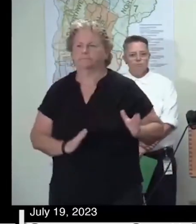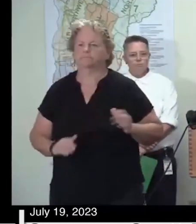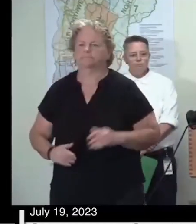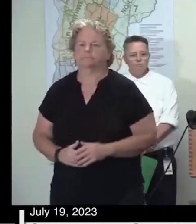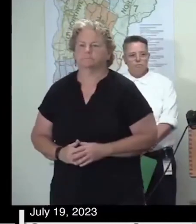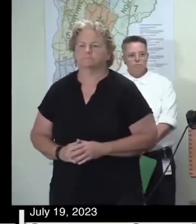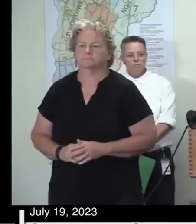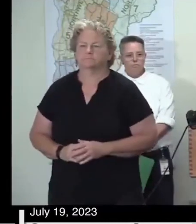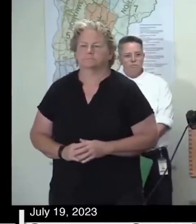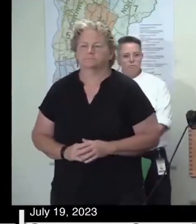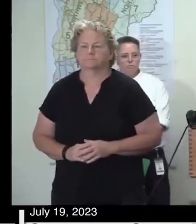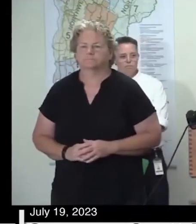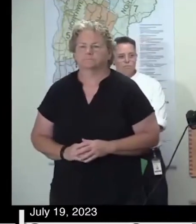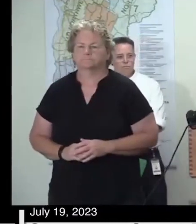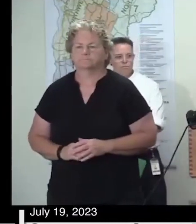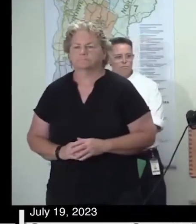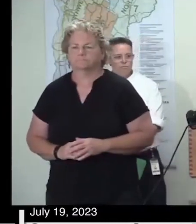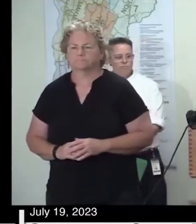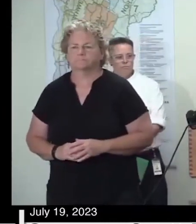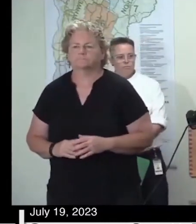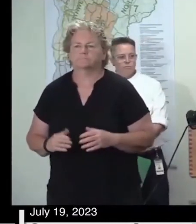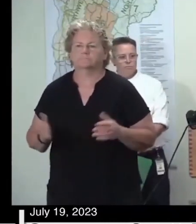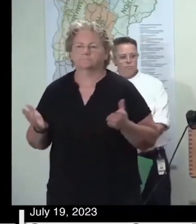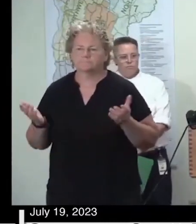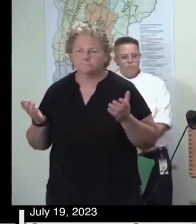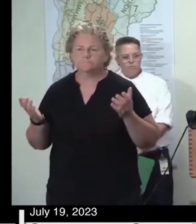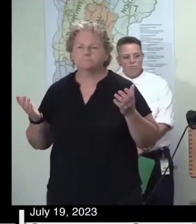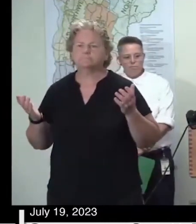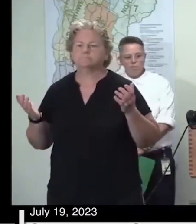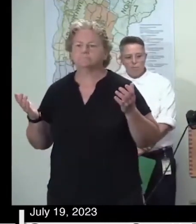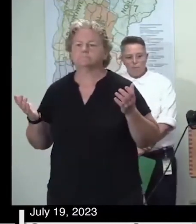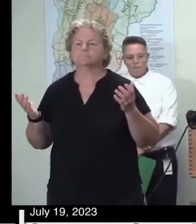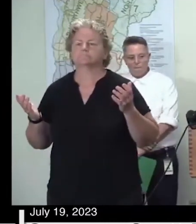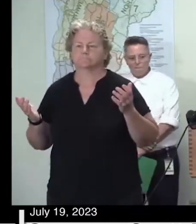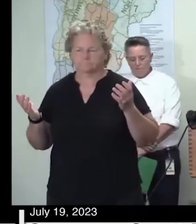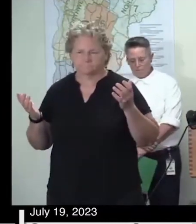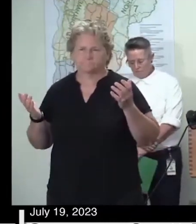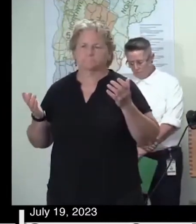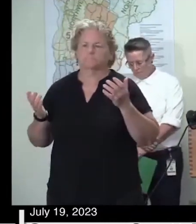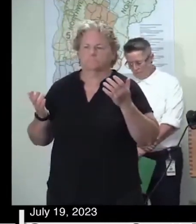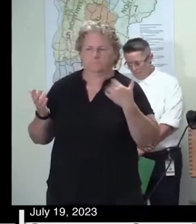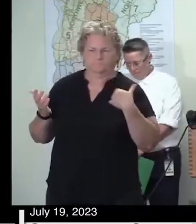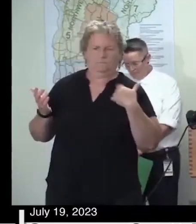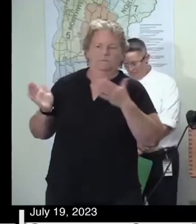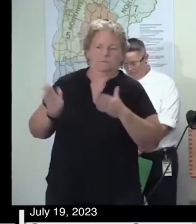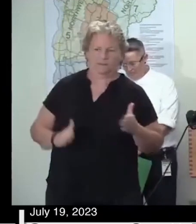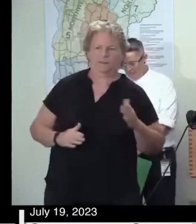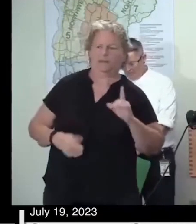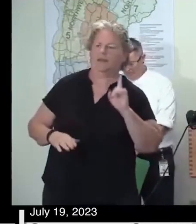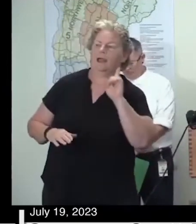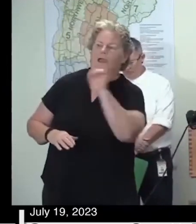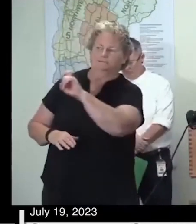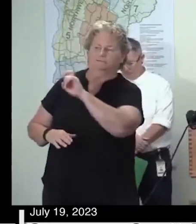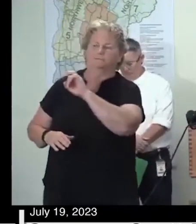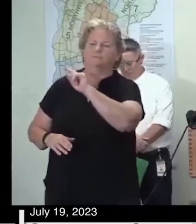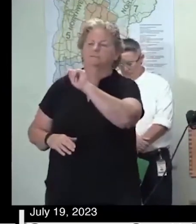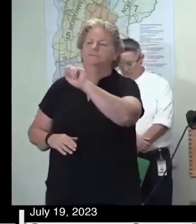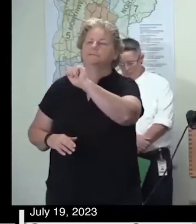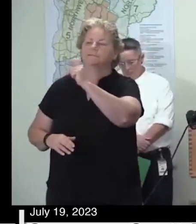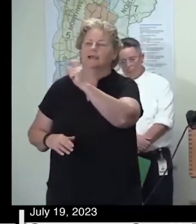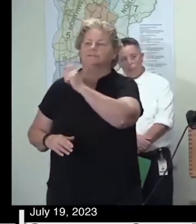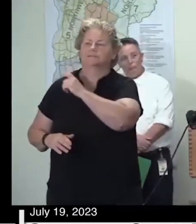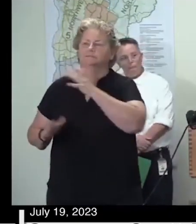of sales tax, rooms and meals, and Vermont payroll withholding tax to November 15th for